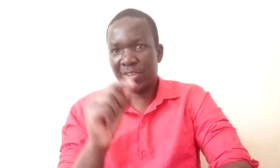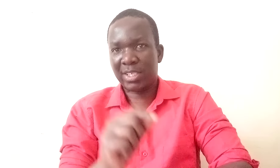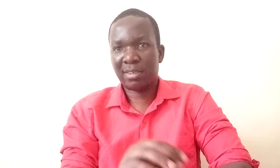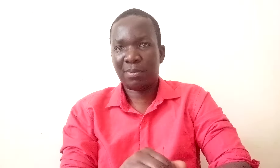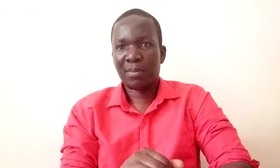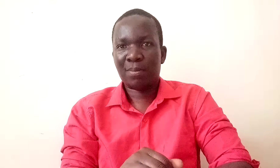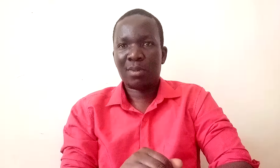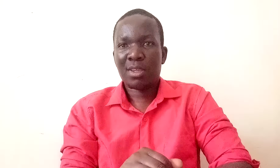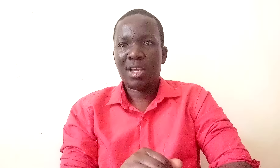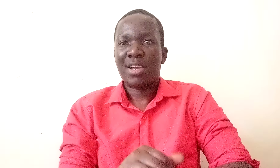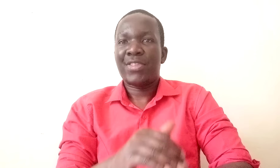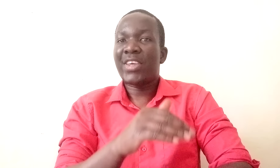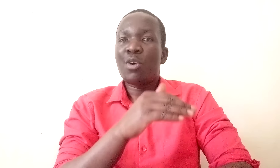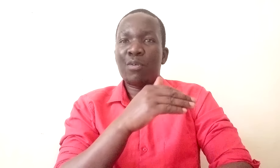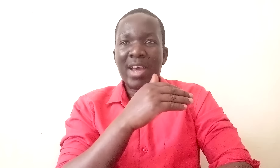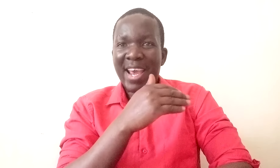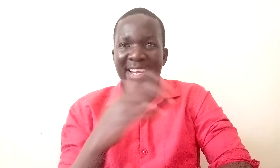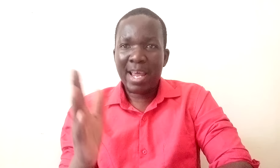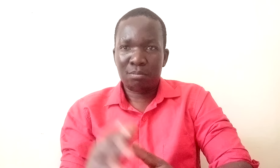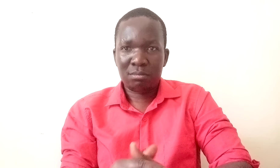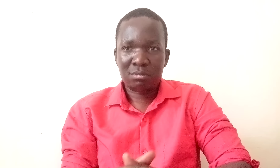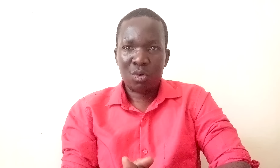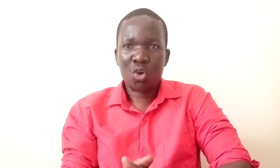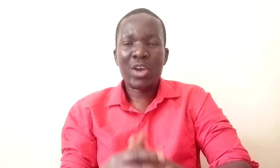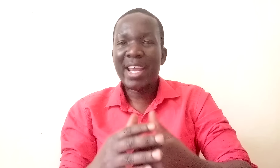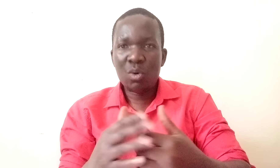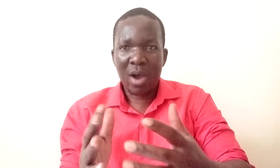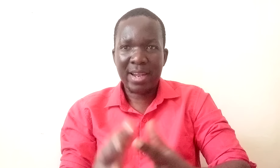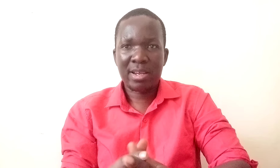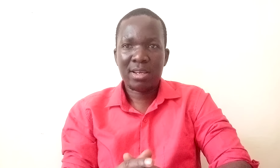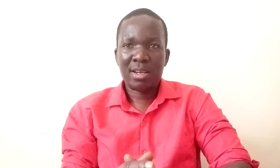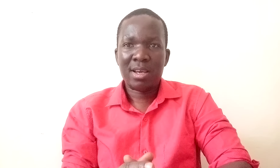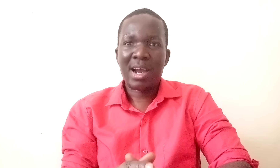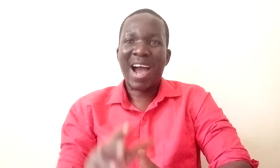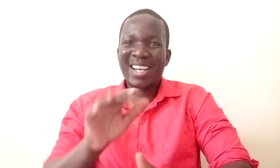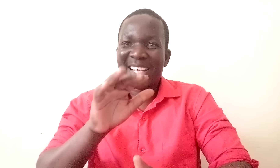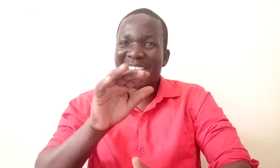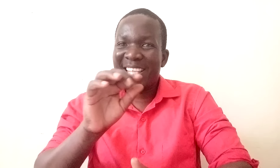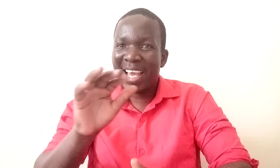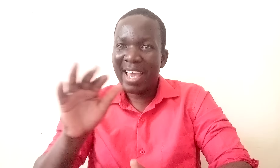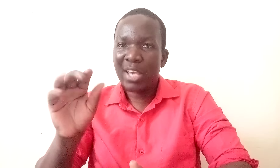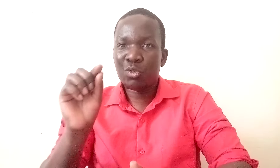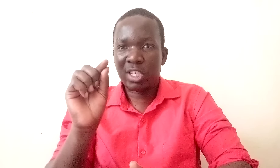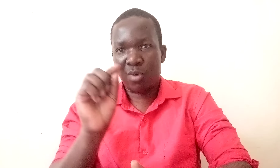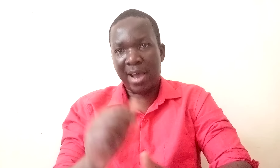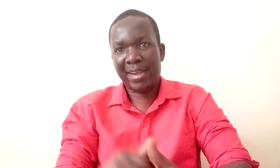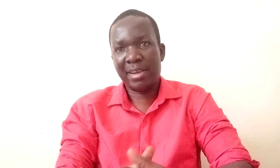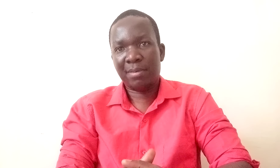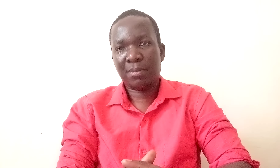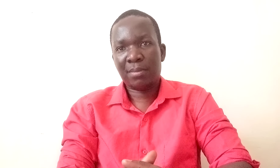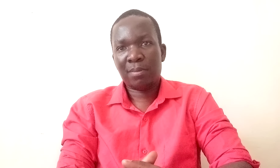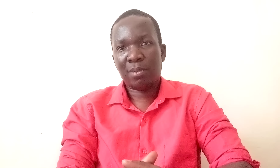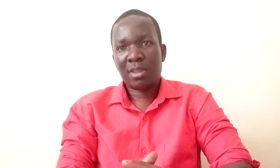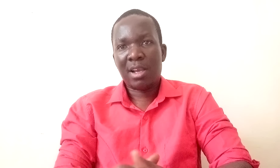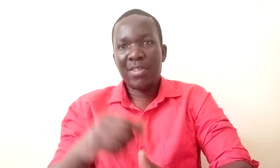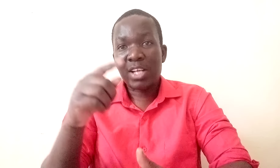practicing. Think of any name or any word and write in the air using your hand. That